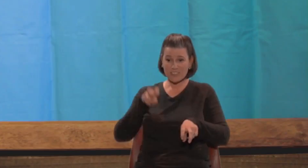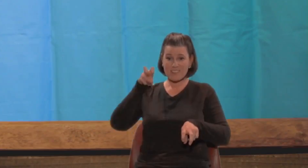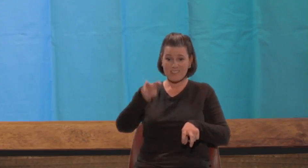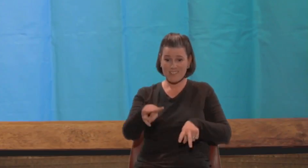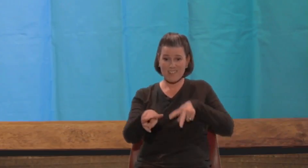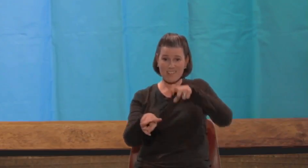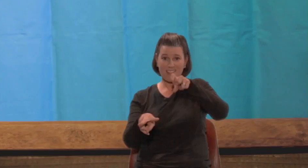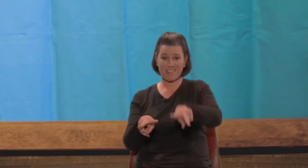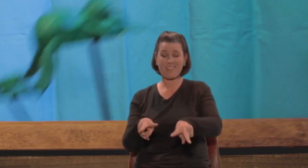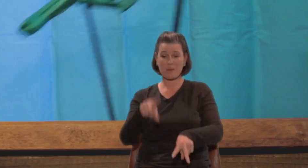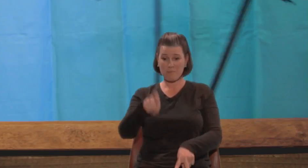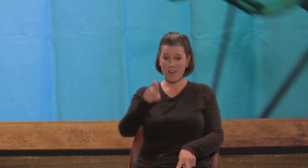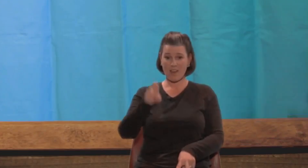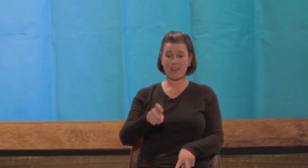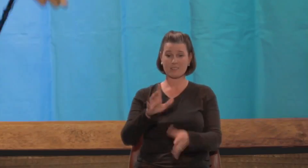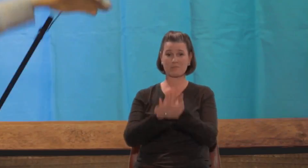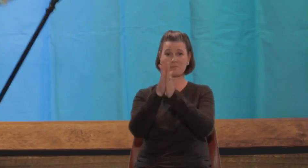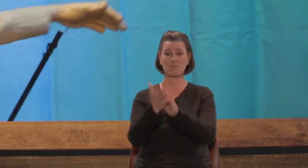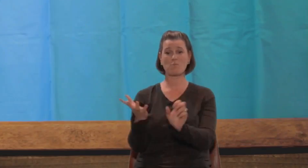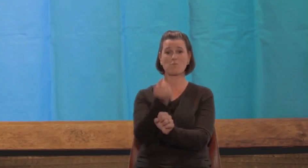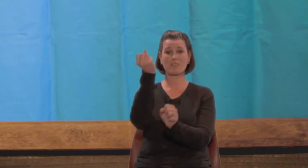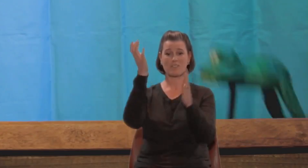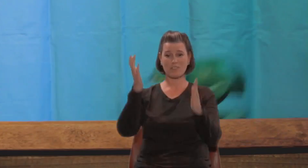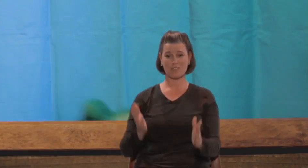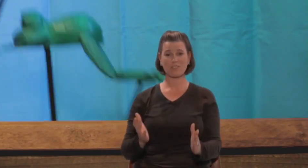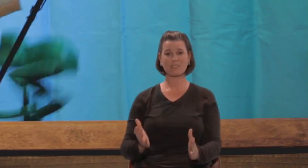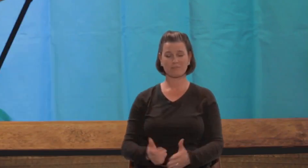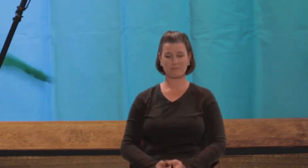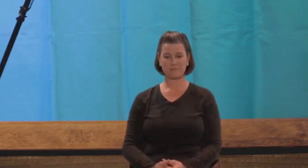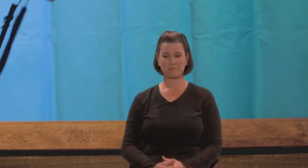You better be the winner.